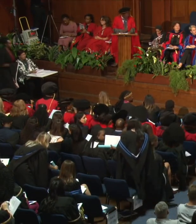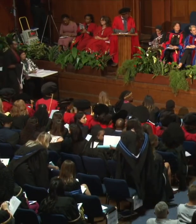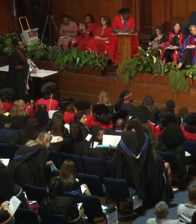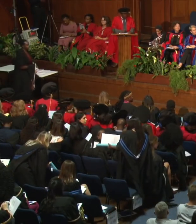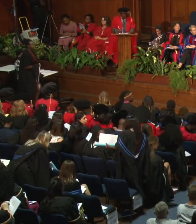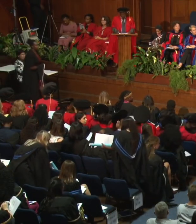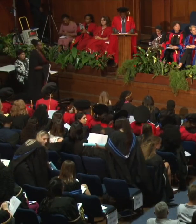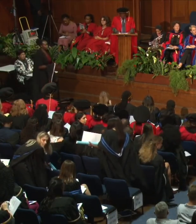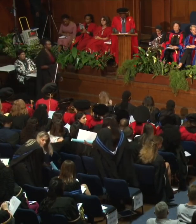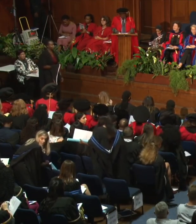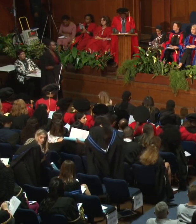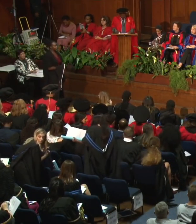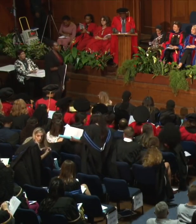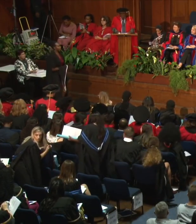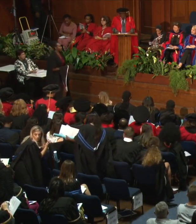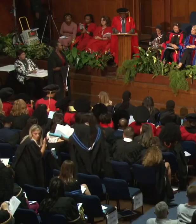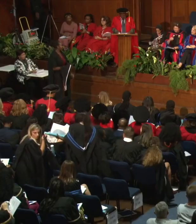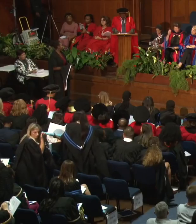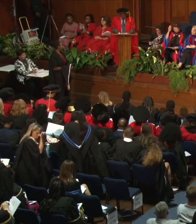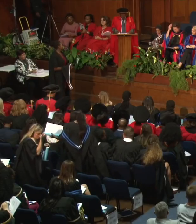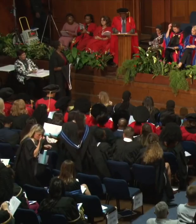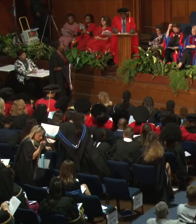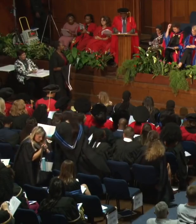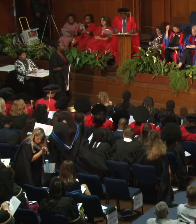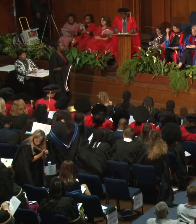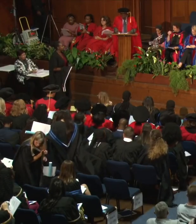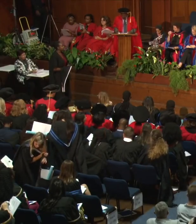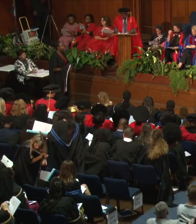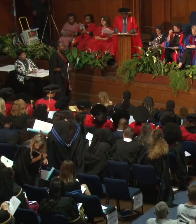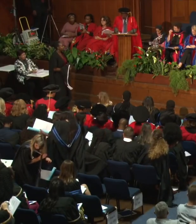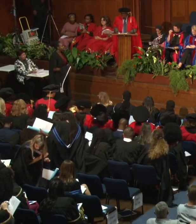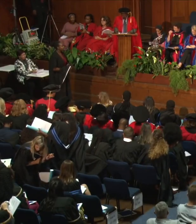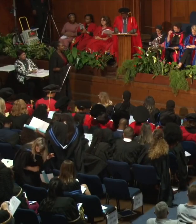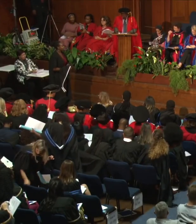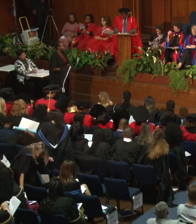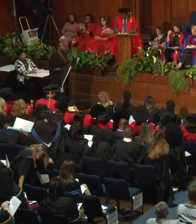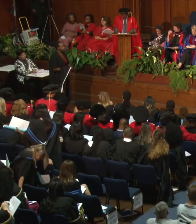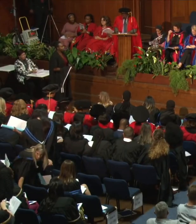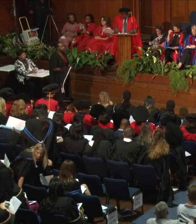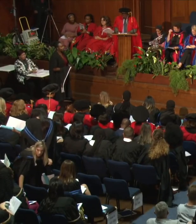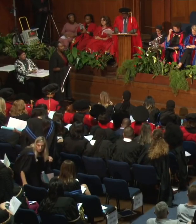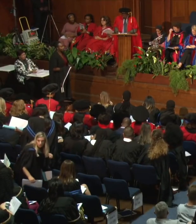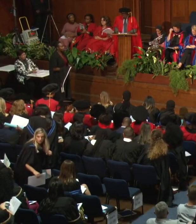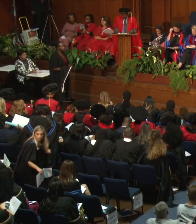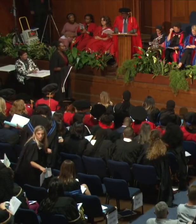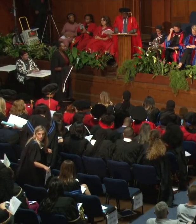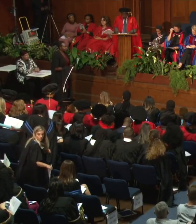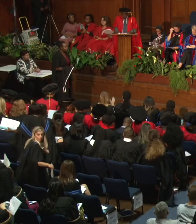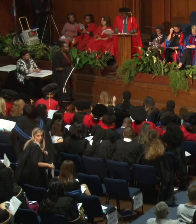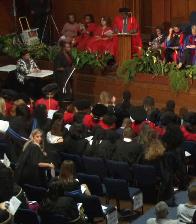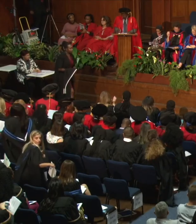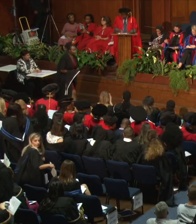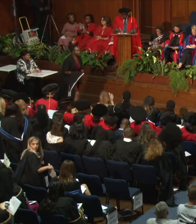Vice-Chancellor, I have the honor to present to you for the degree of Master of Laws in Commercial Law, Maina